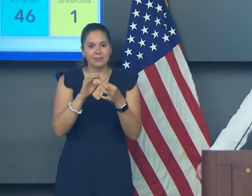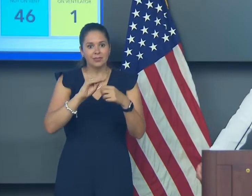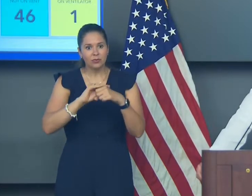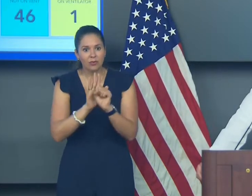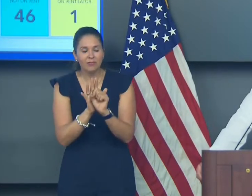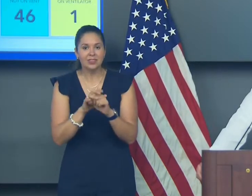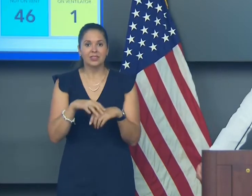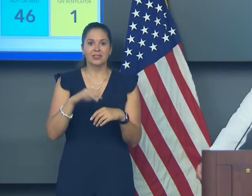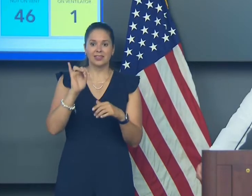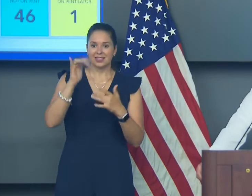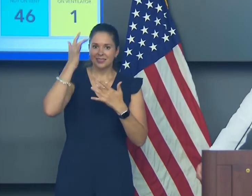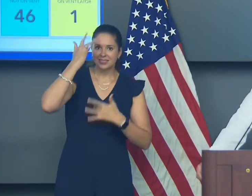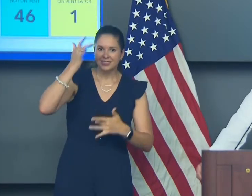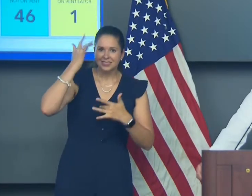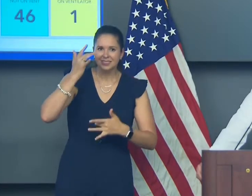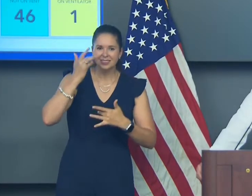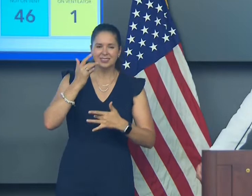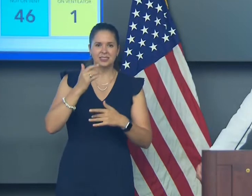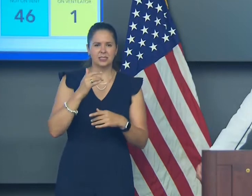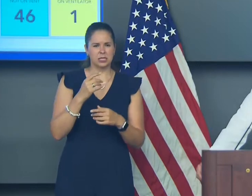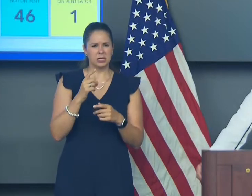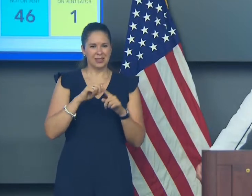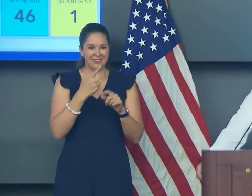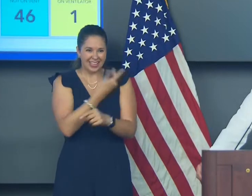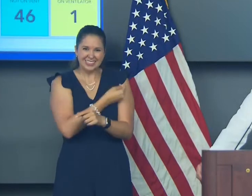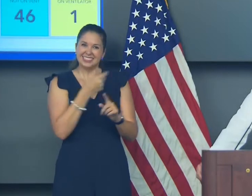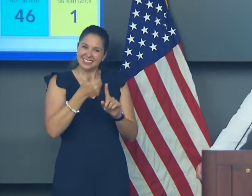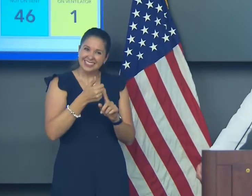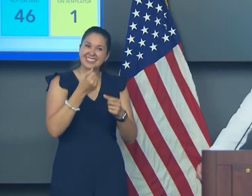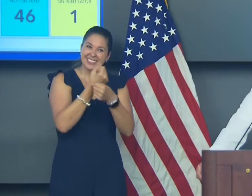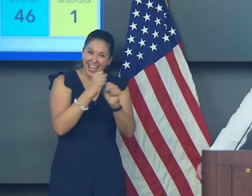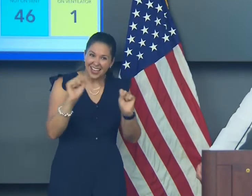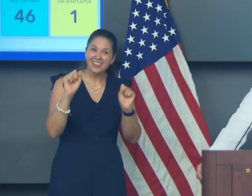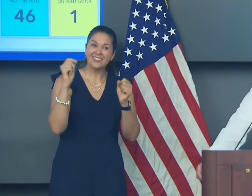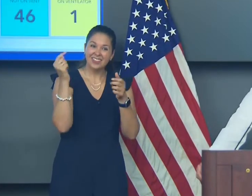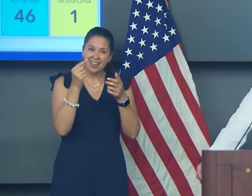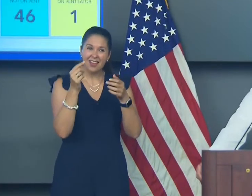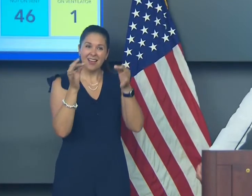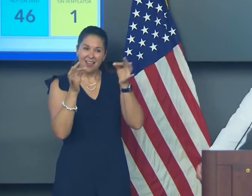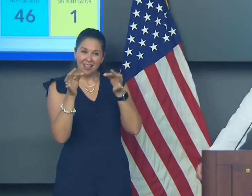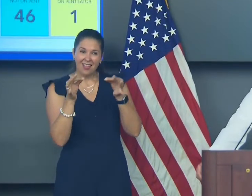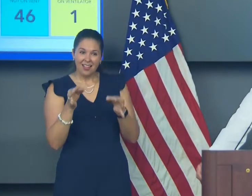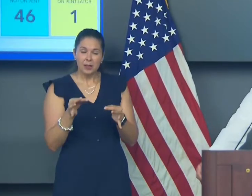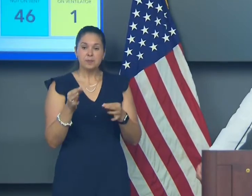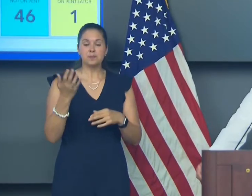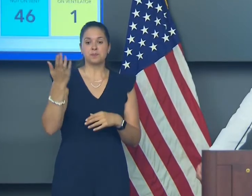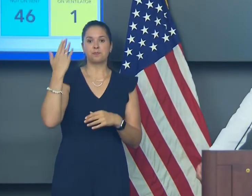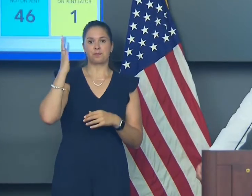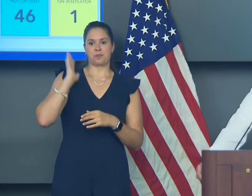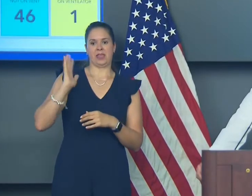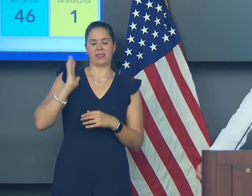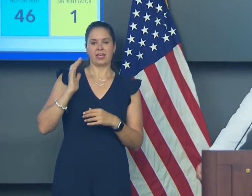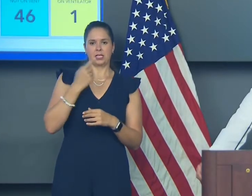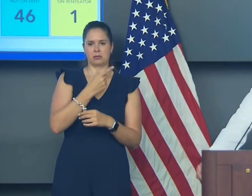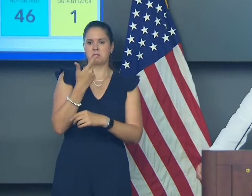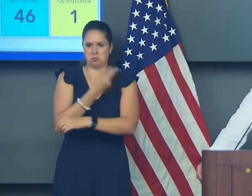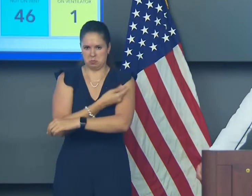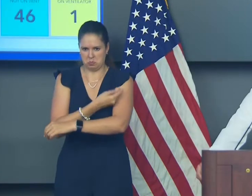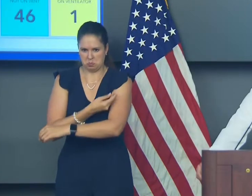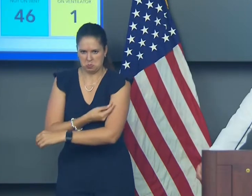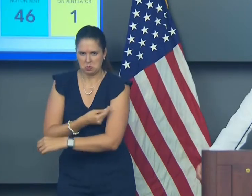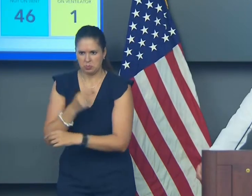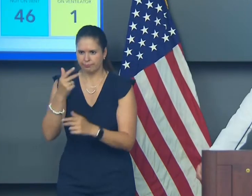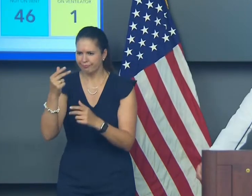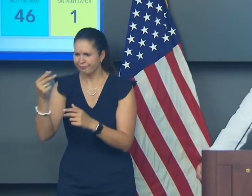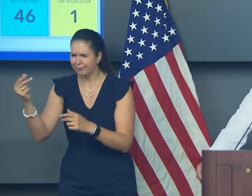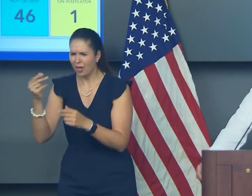the disease, and how safe and effective the vaccines are. Back then, she had vaccinated more than